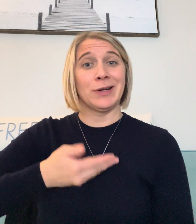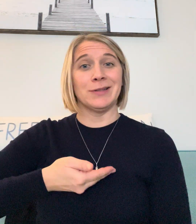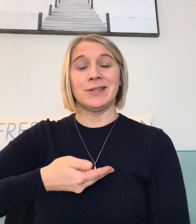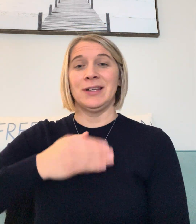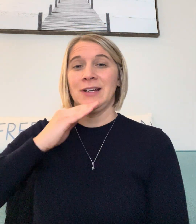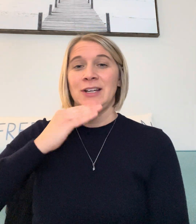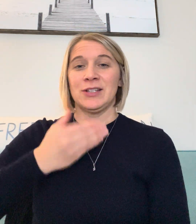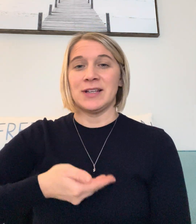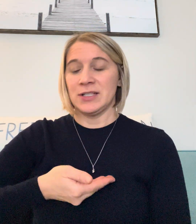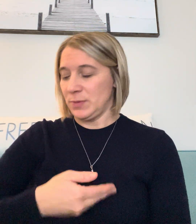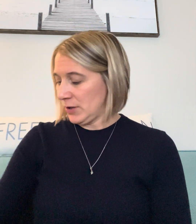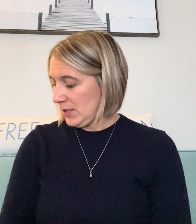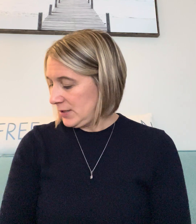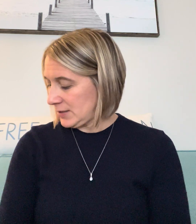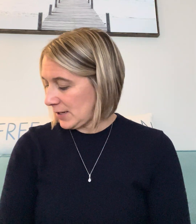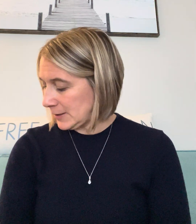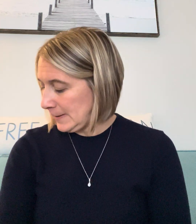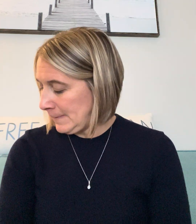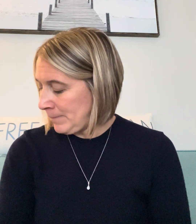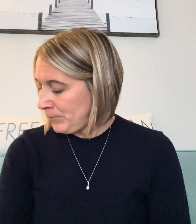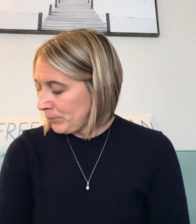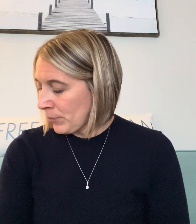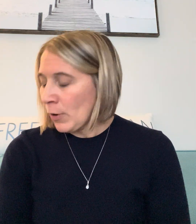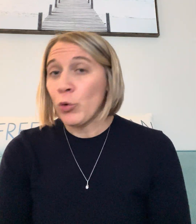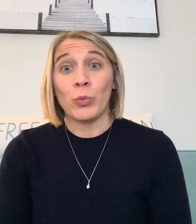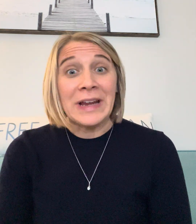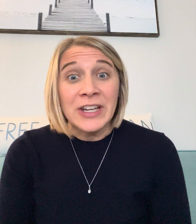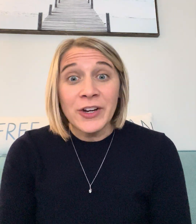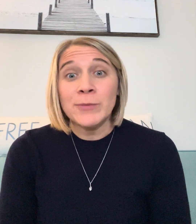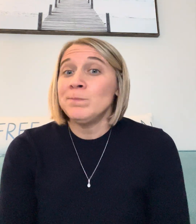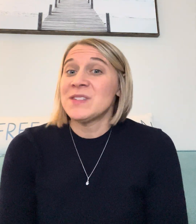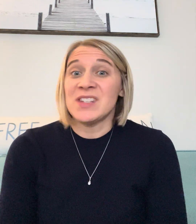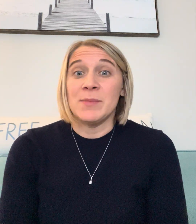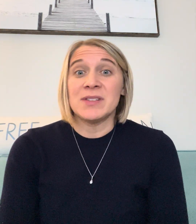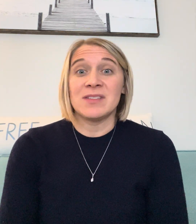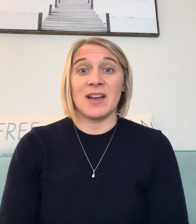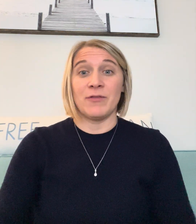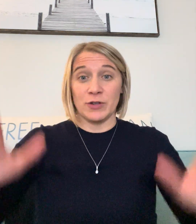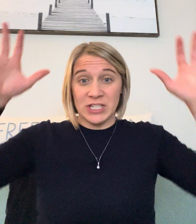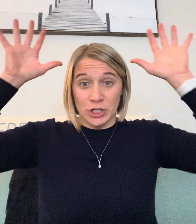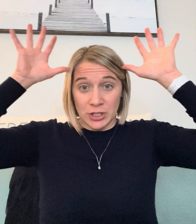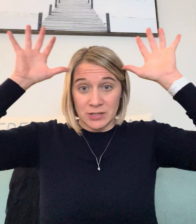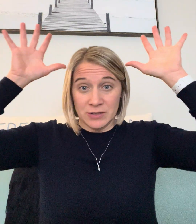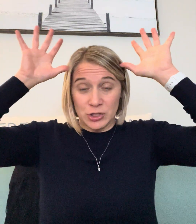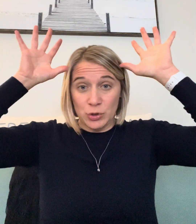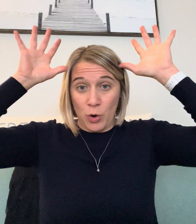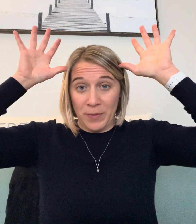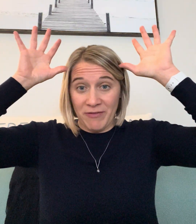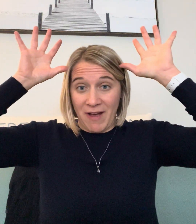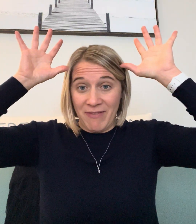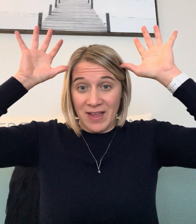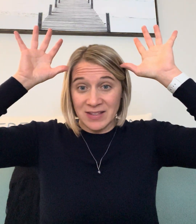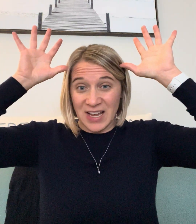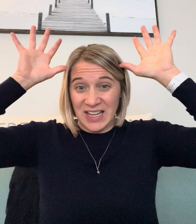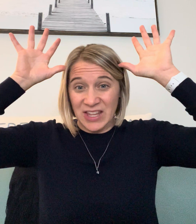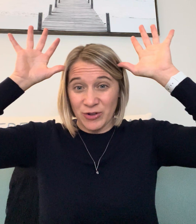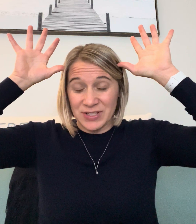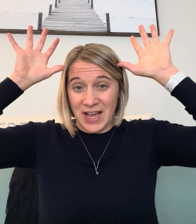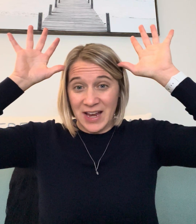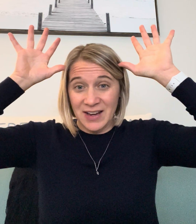is. Santa's beard, Santa. Reindeer, same as sign for deer. 2 open 5 hands on either side